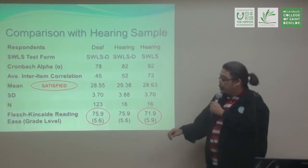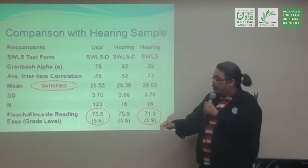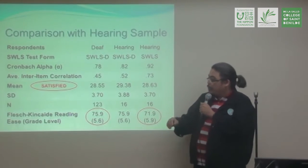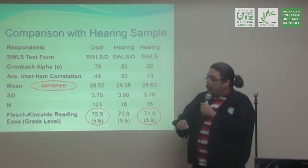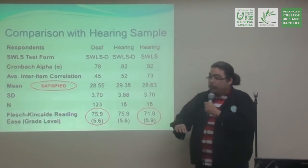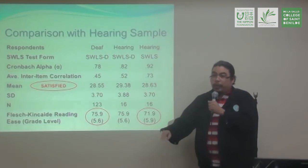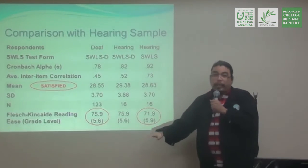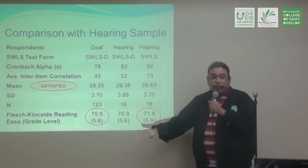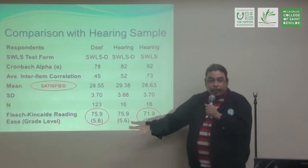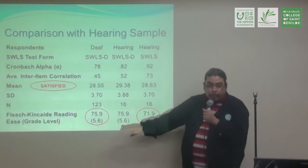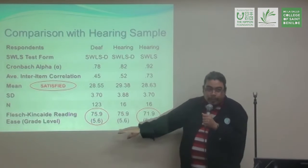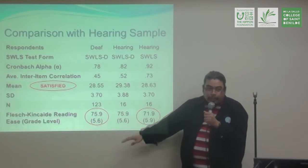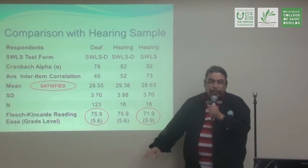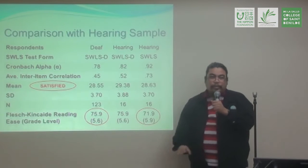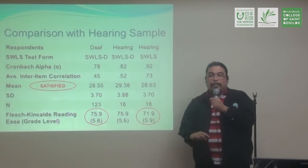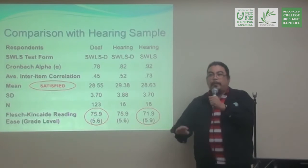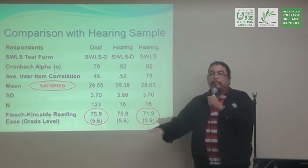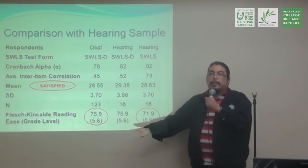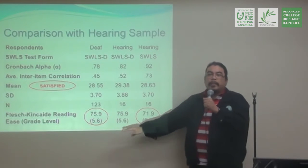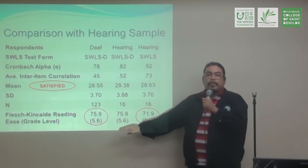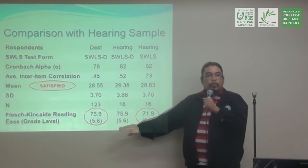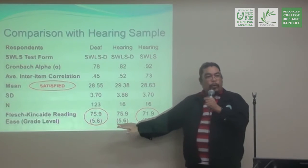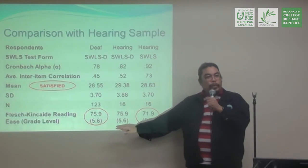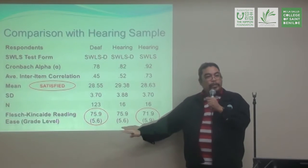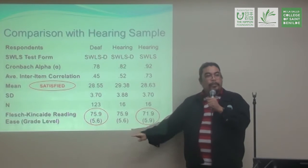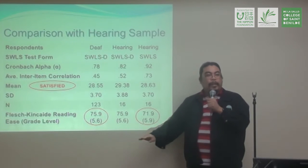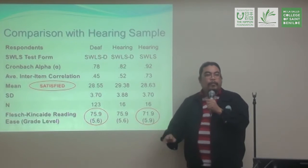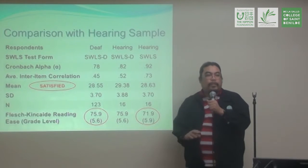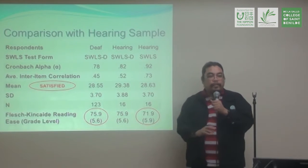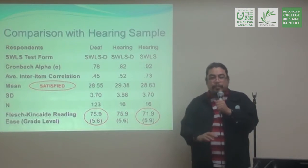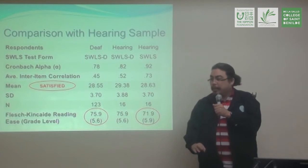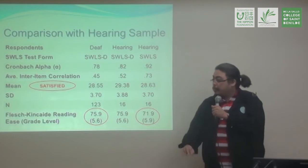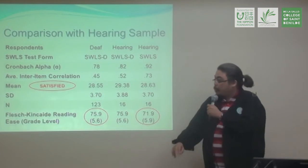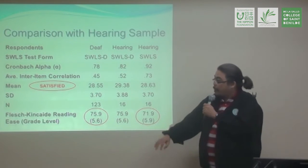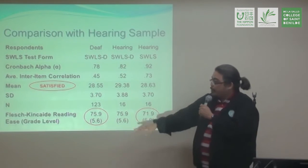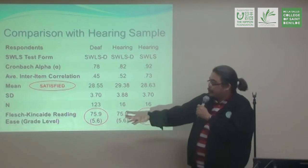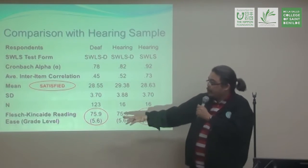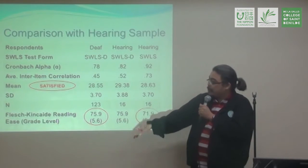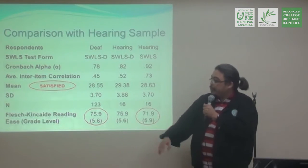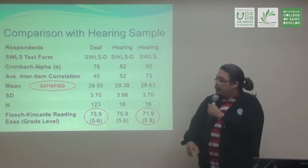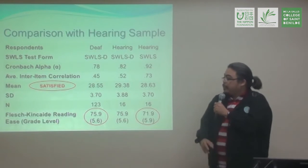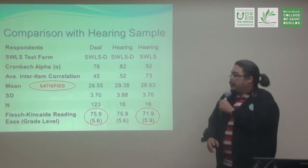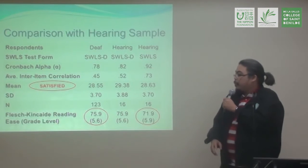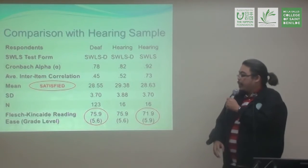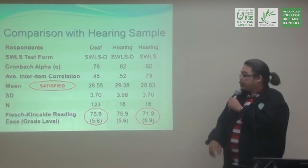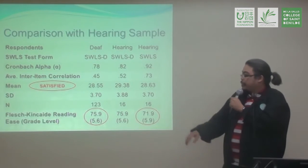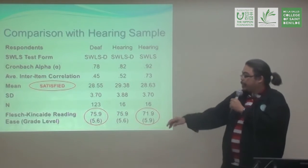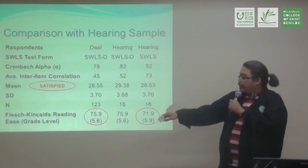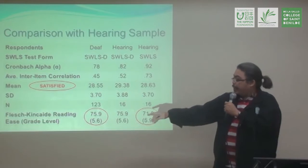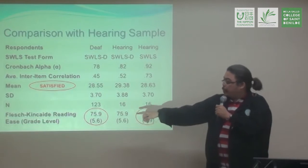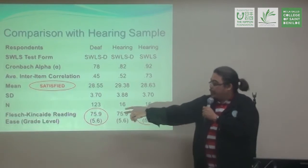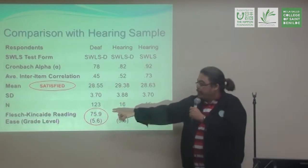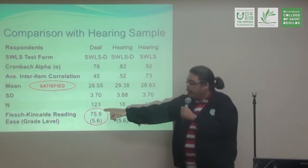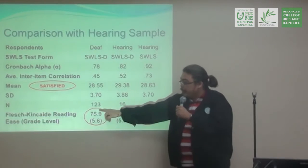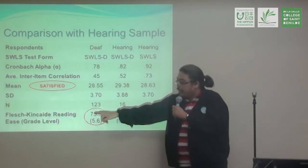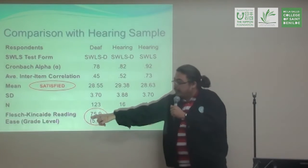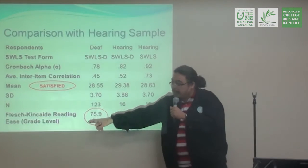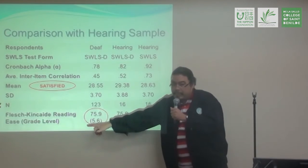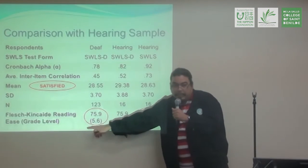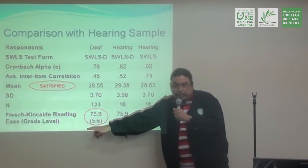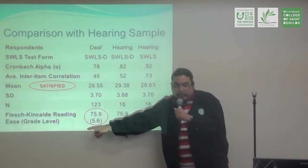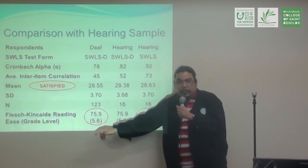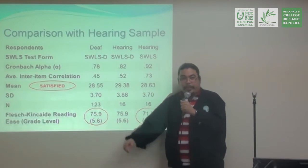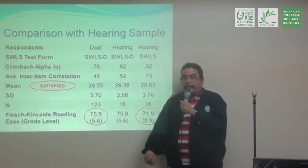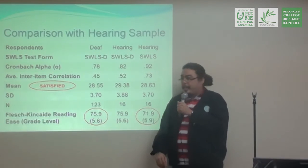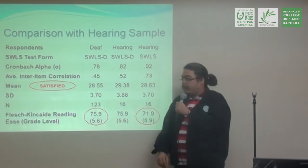instrument. So you can even do this in the Word. They have this 2 measures, the flashing, the reading, and